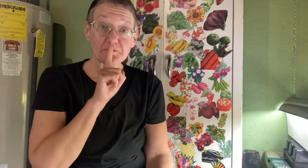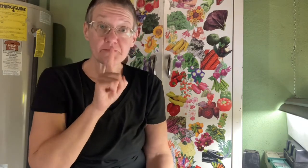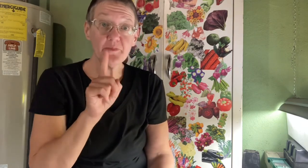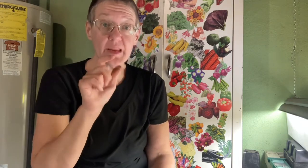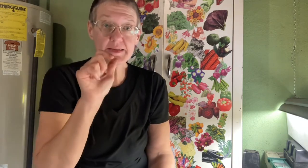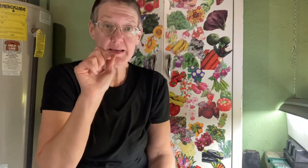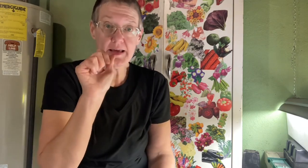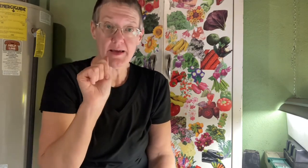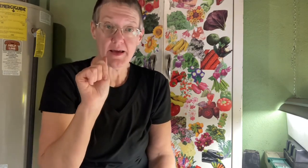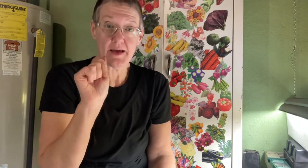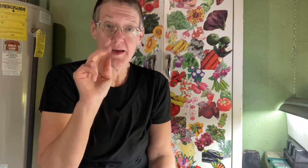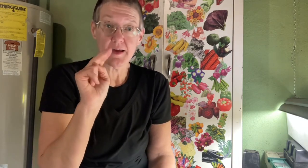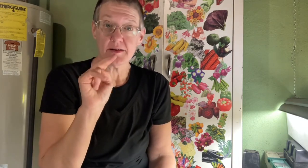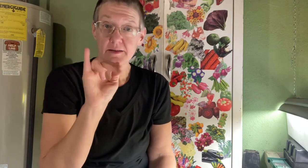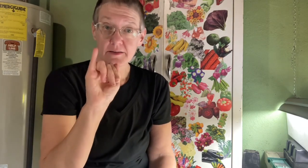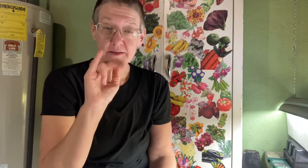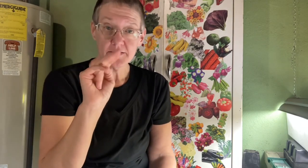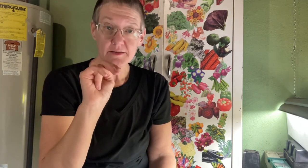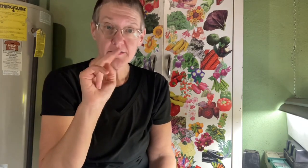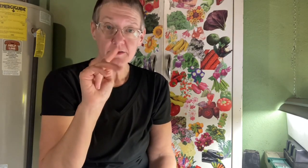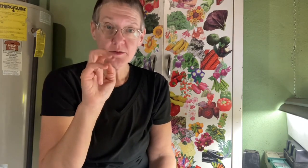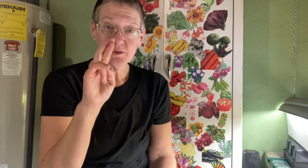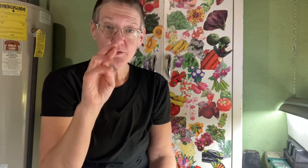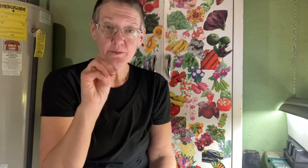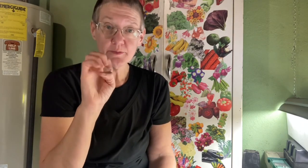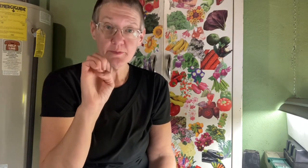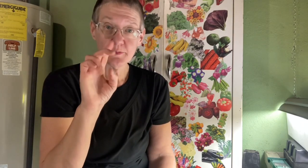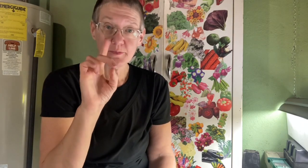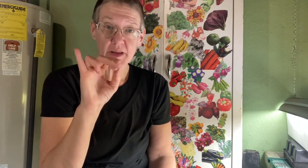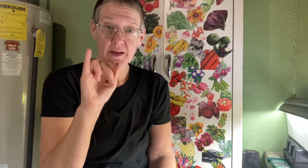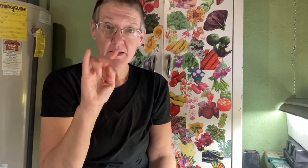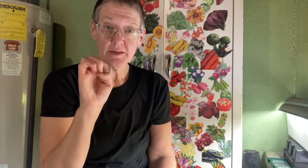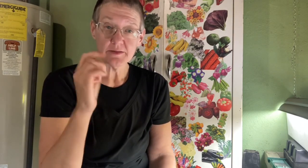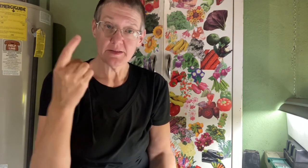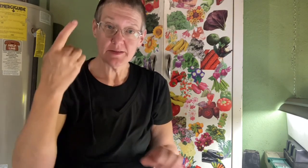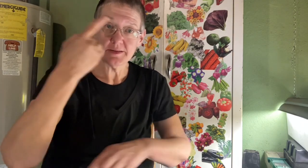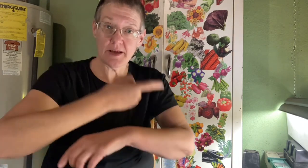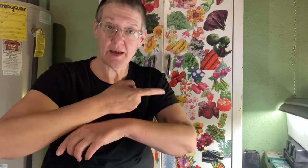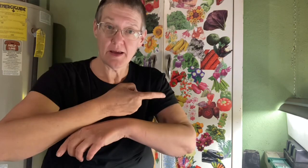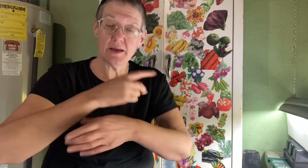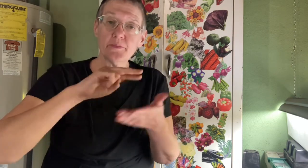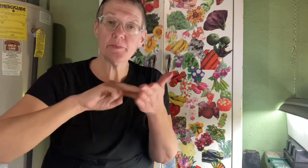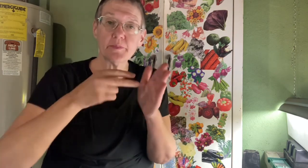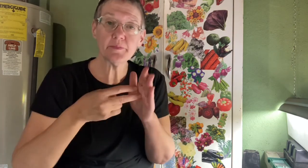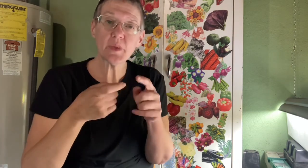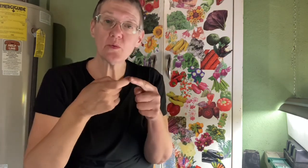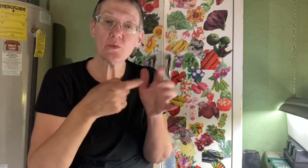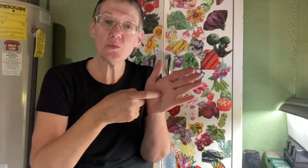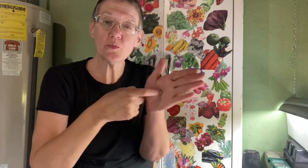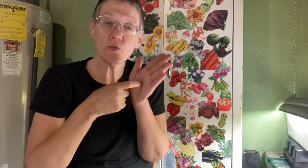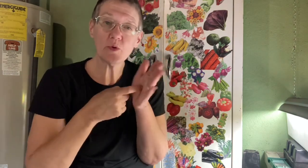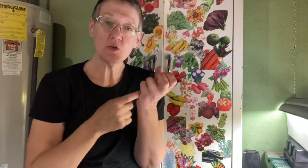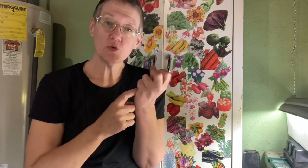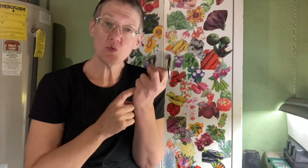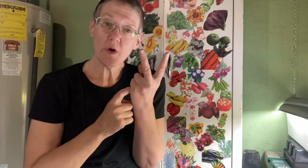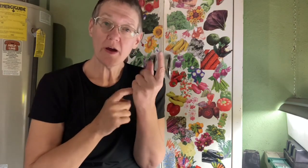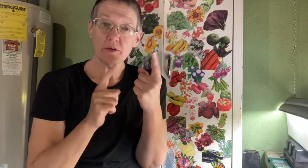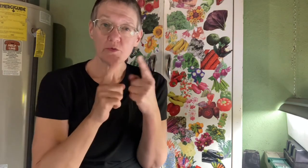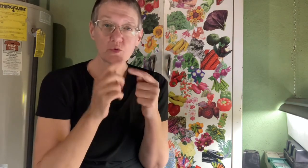garden. That's an intermediate day onion, and that means it needs 12 to